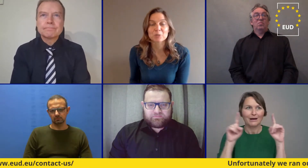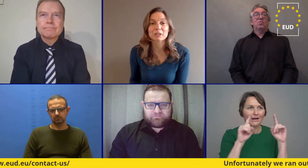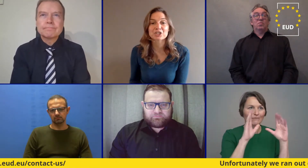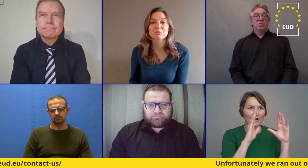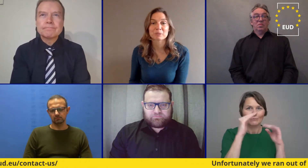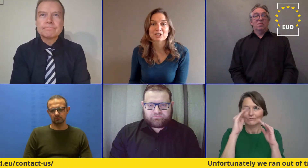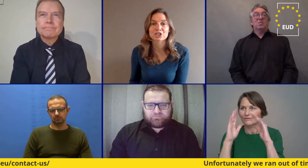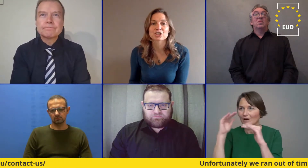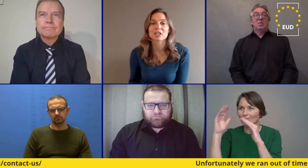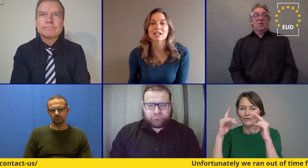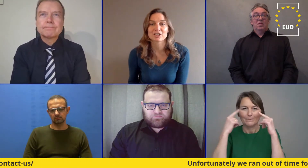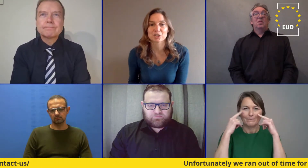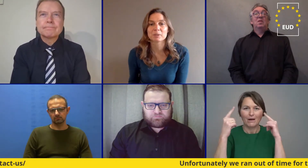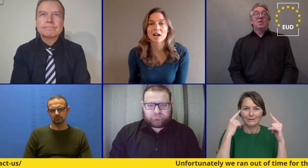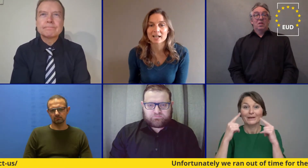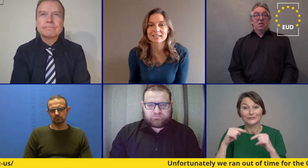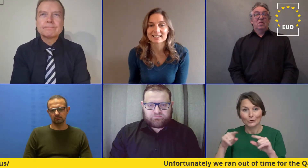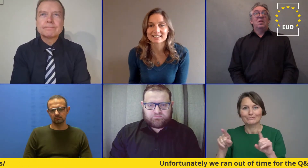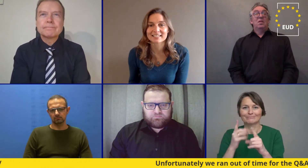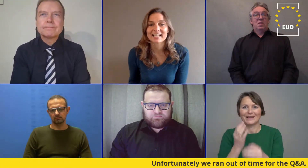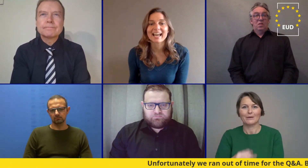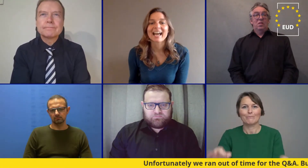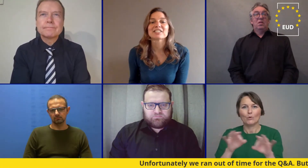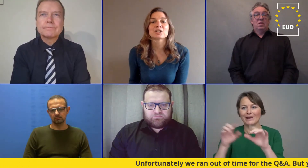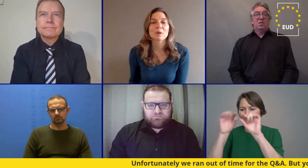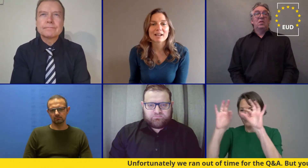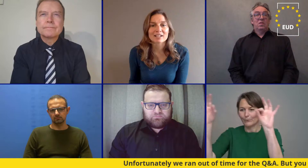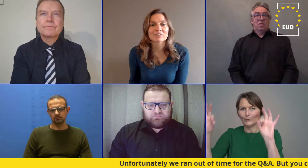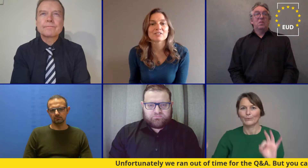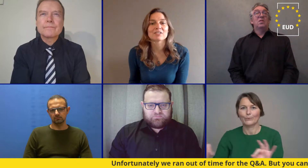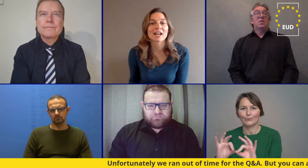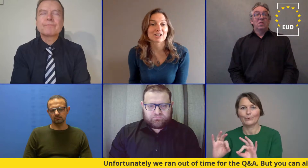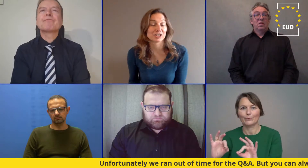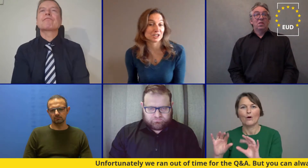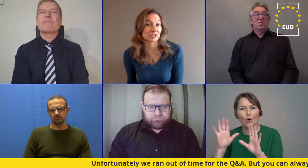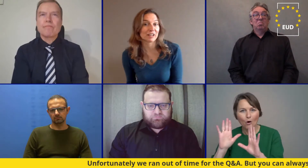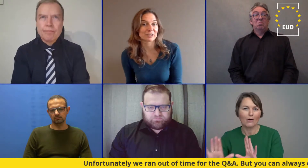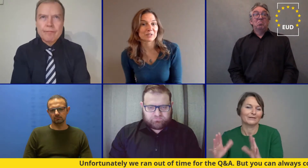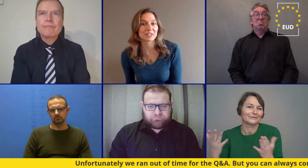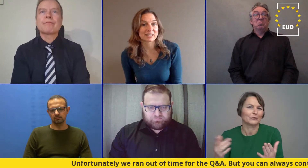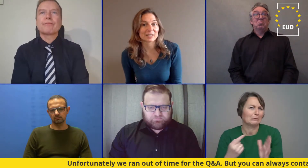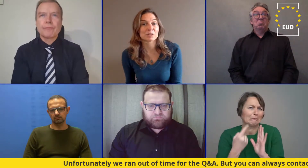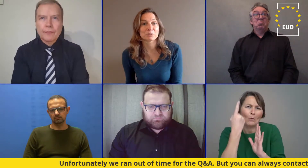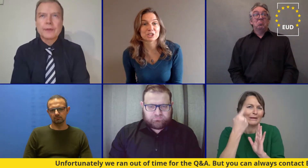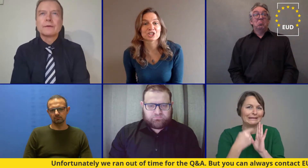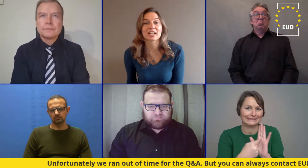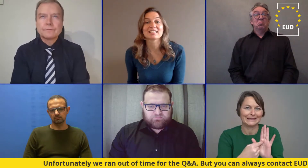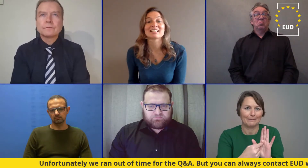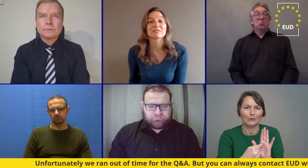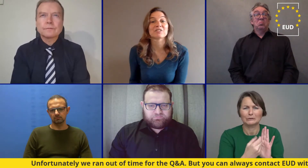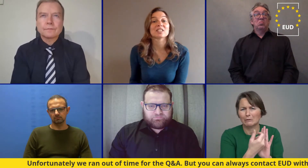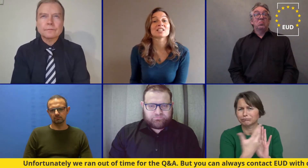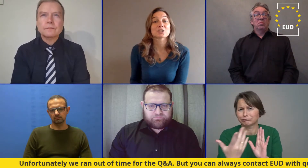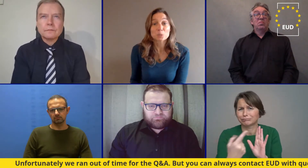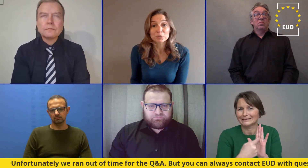the picture-in-picture should be highlighted. And so I actually just found out that they would appreciate if the